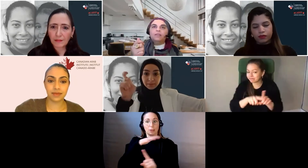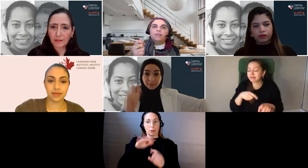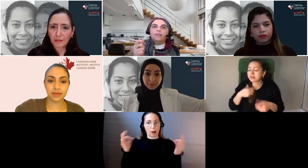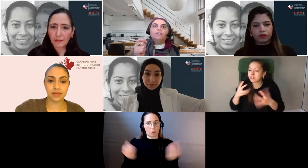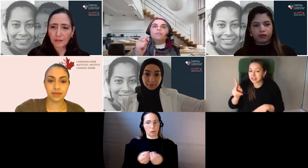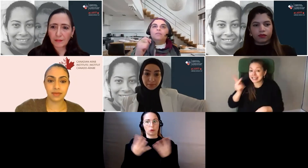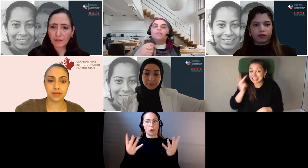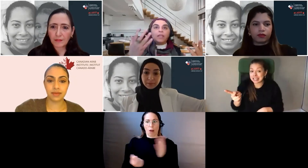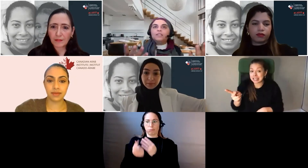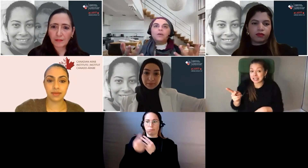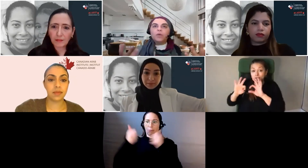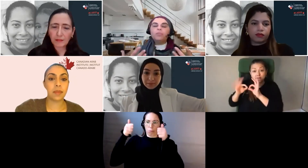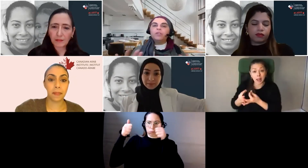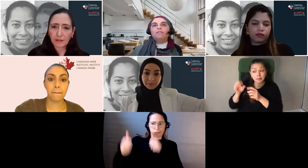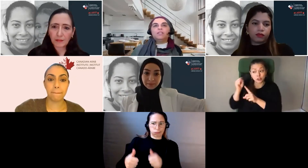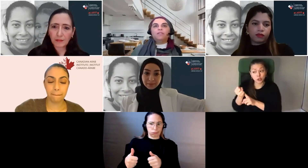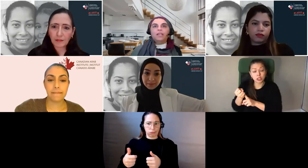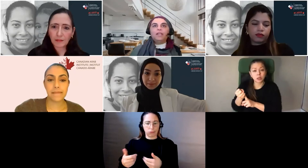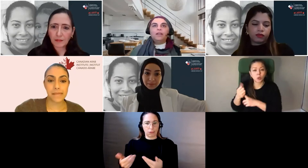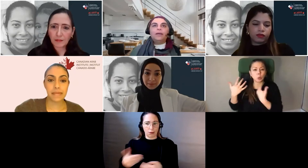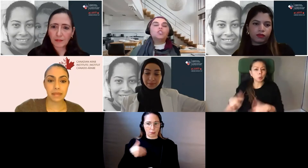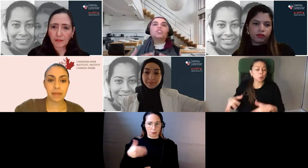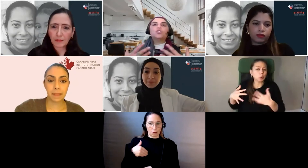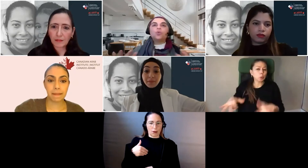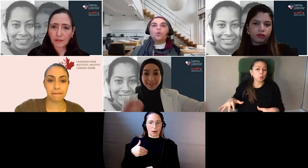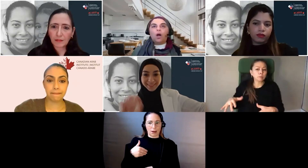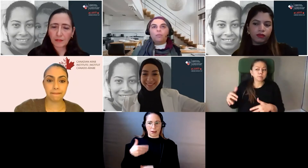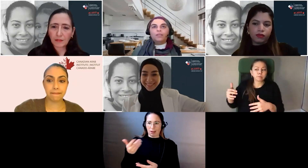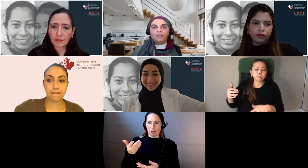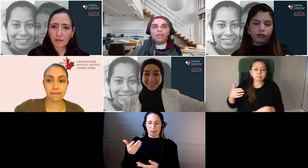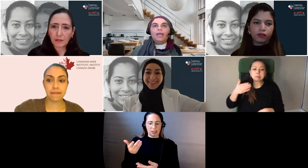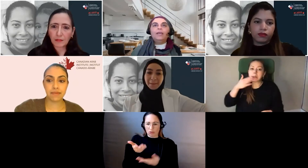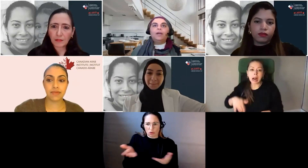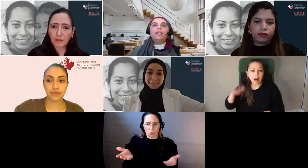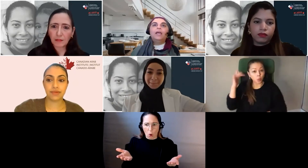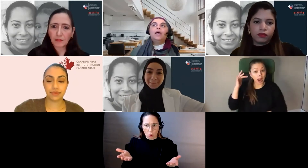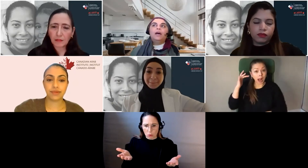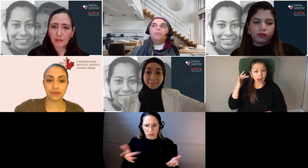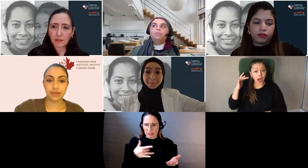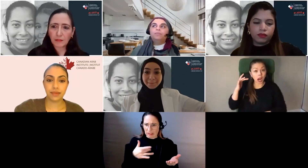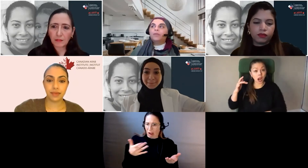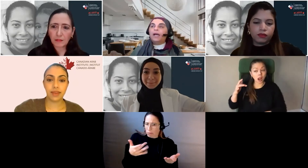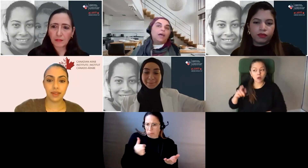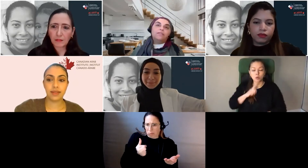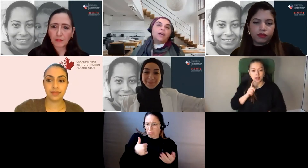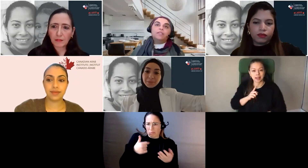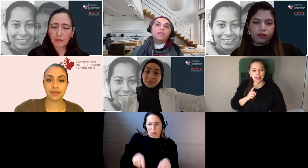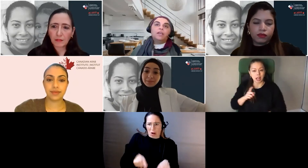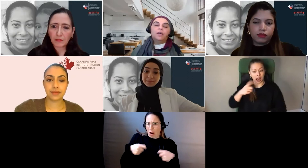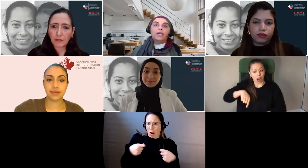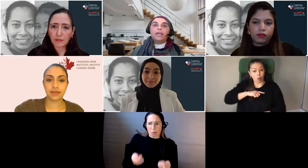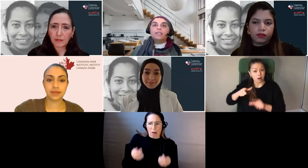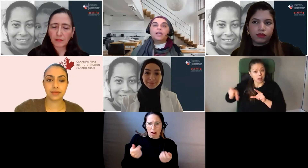very things that we perceive as funny in our language because it's so common to say, right? I've